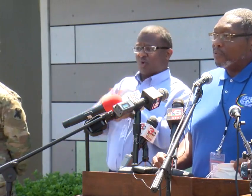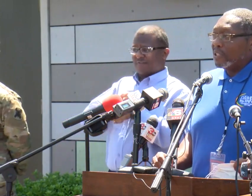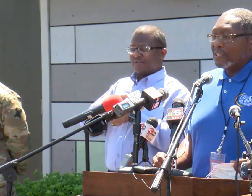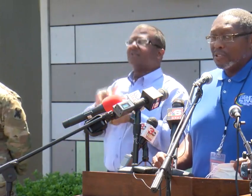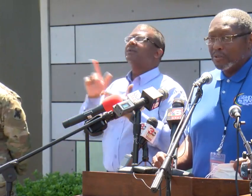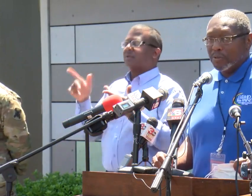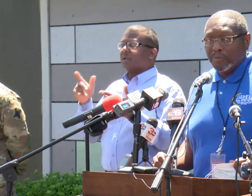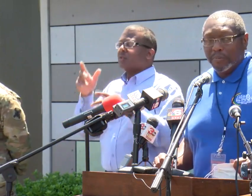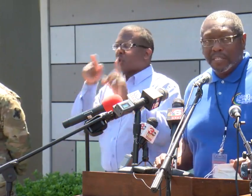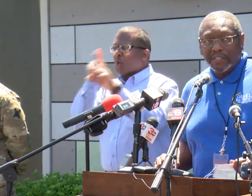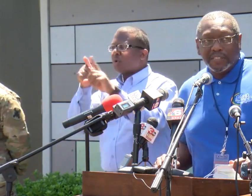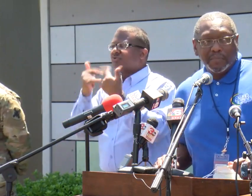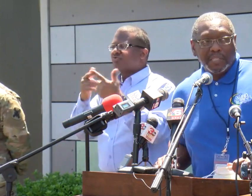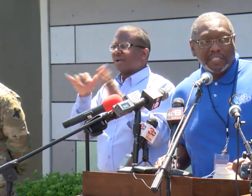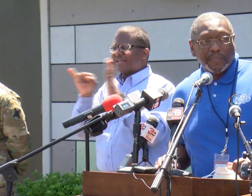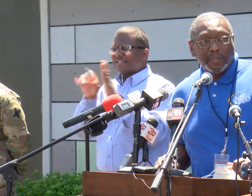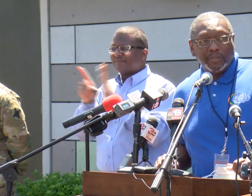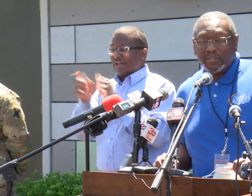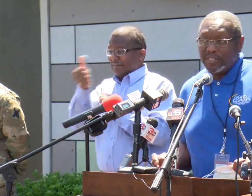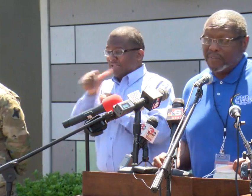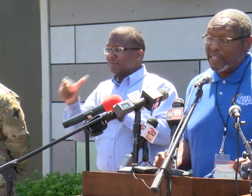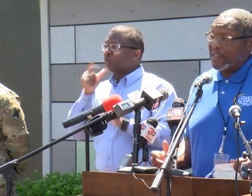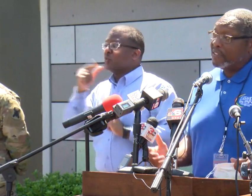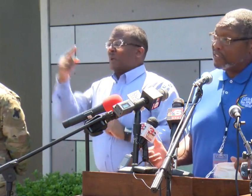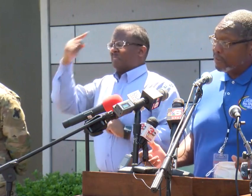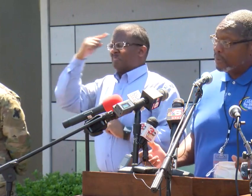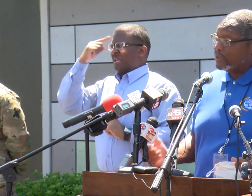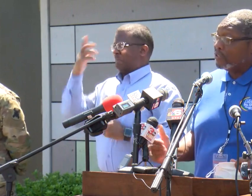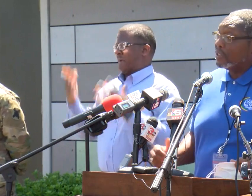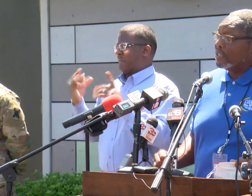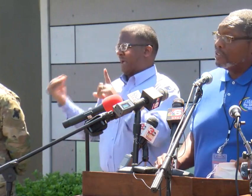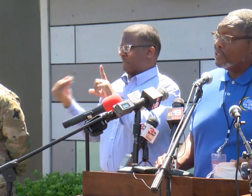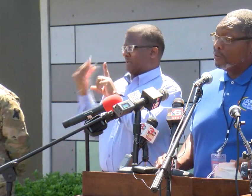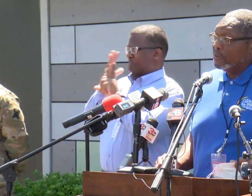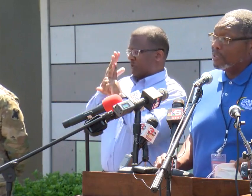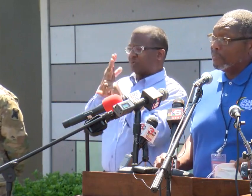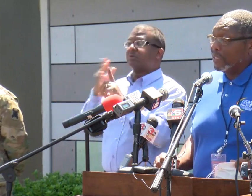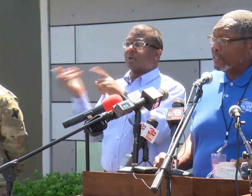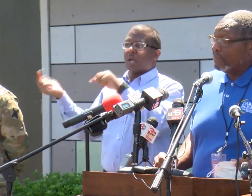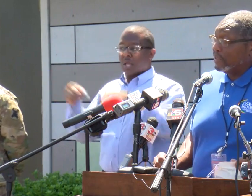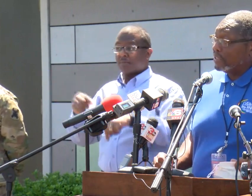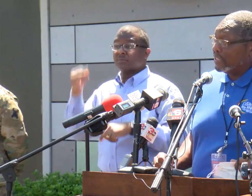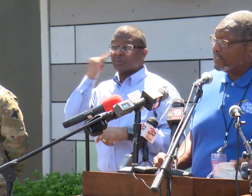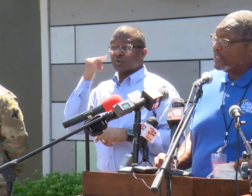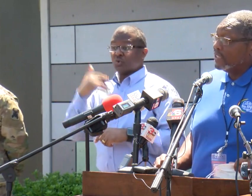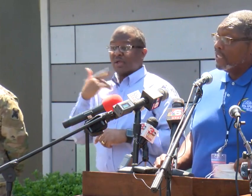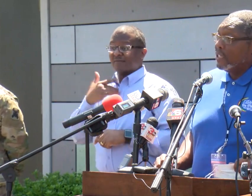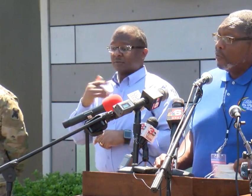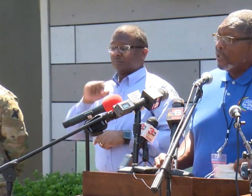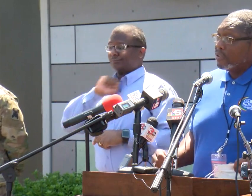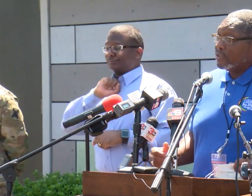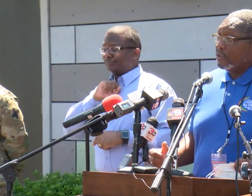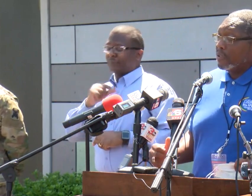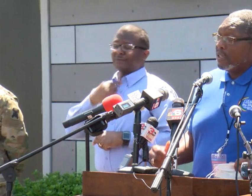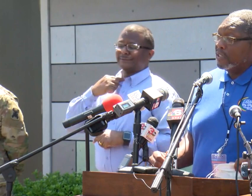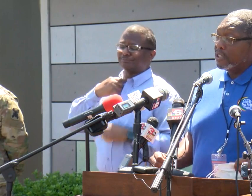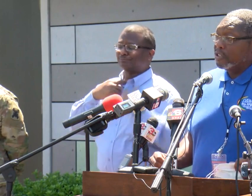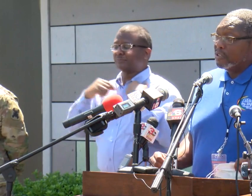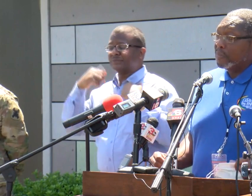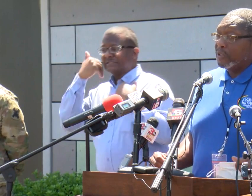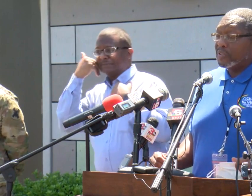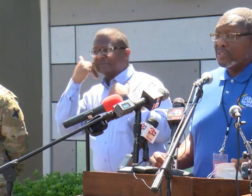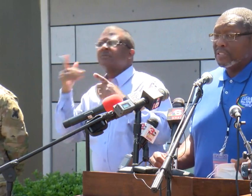identify anyone who believes they've been exposed. If they're having symptoms, certainly to come out and be tested. We also